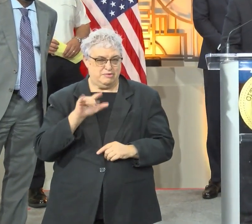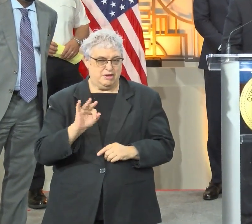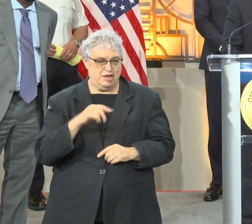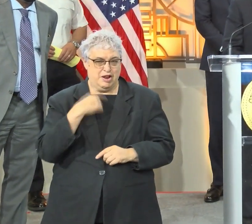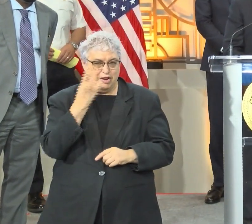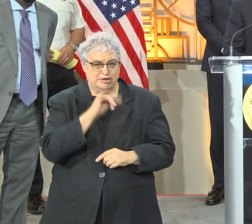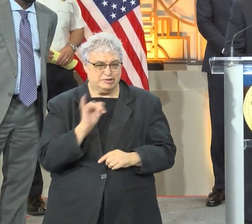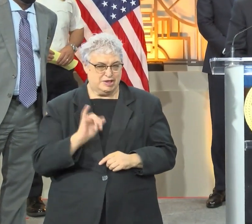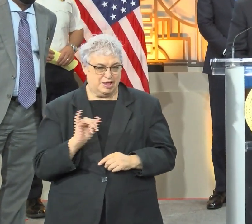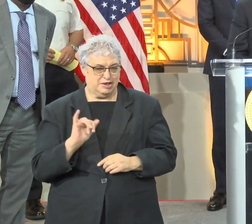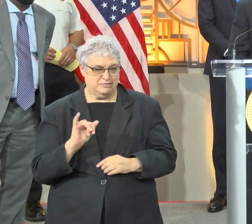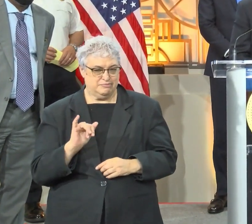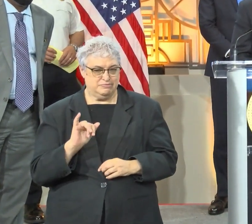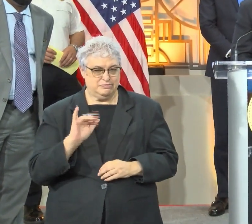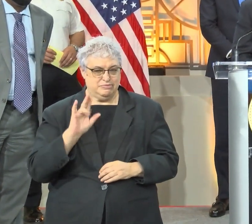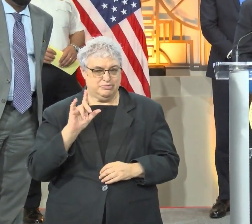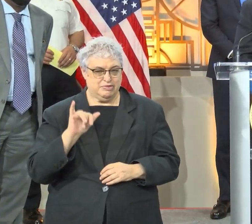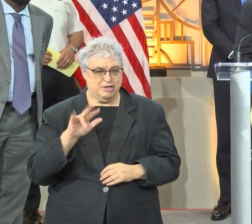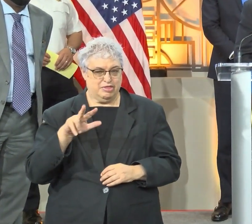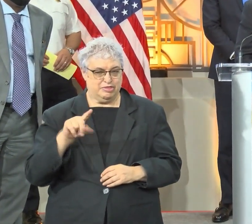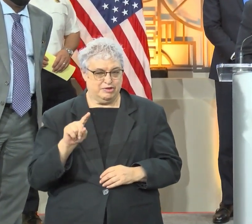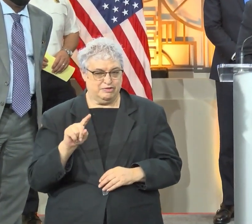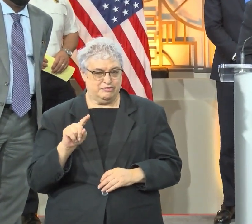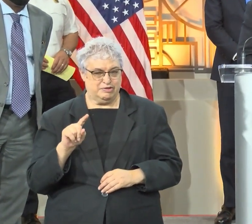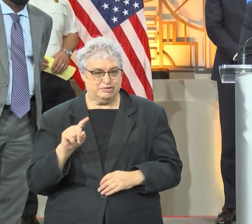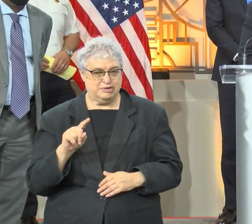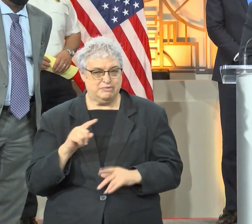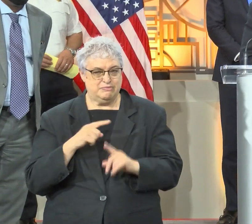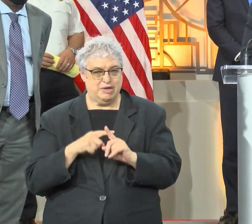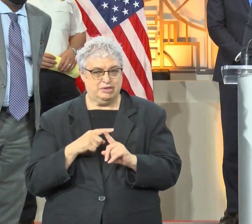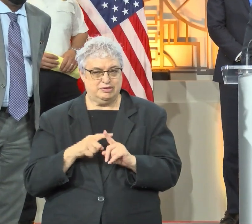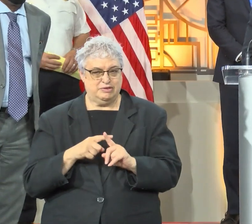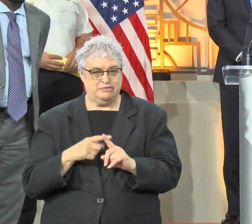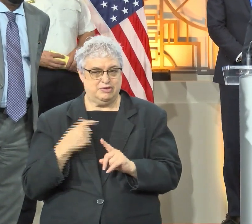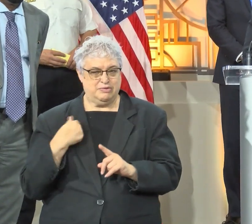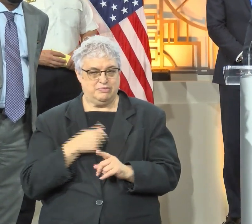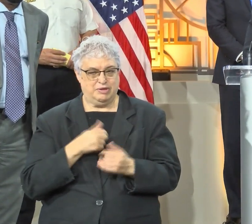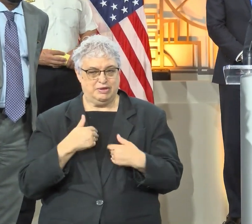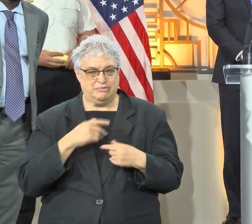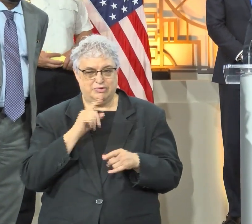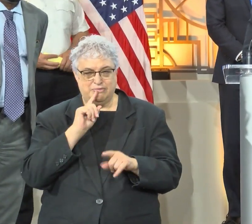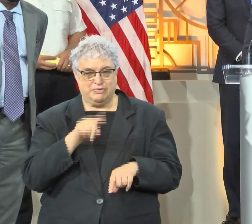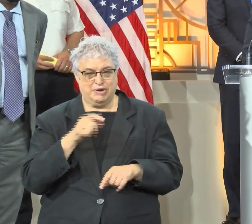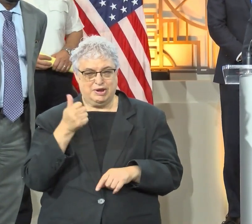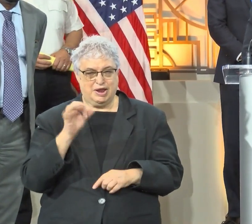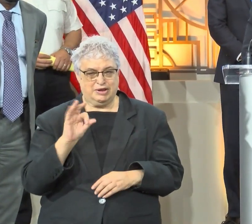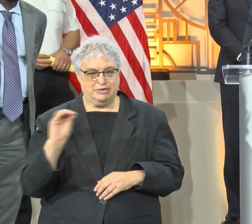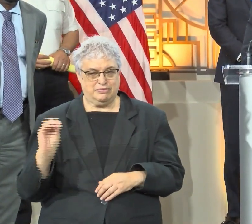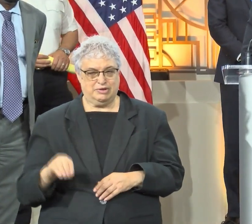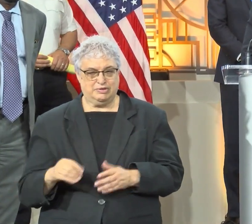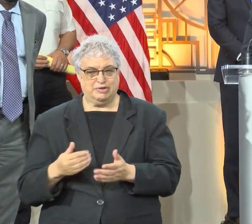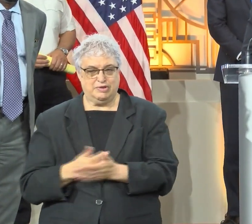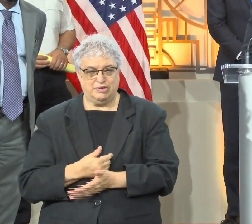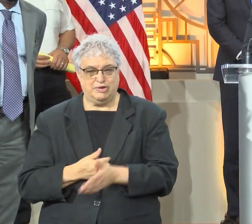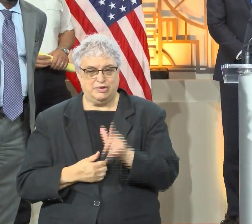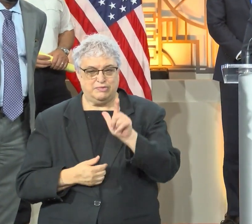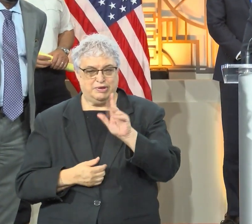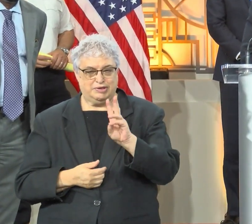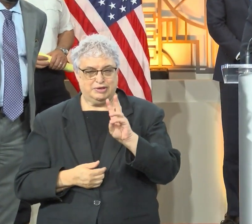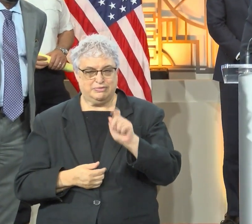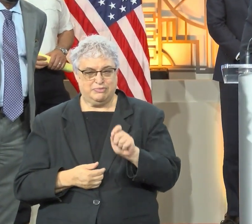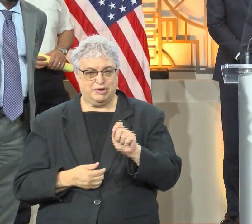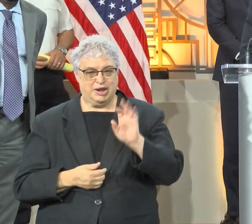that, let's say July 31st, the positivity rate that we had reported was 19%. With the new data, it's